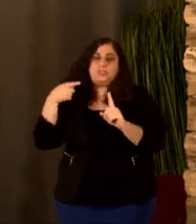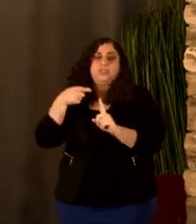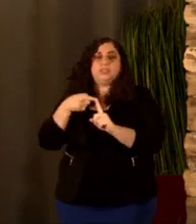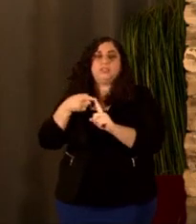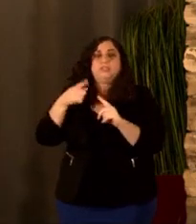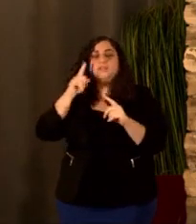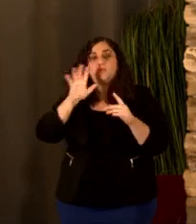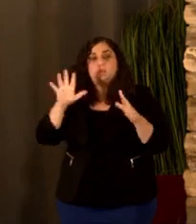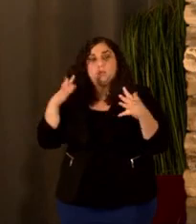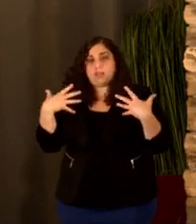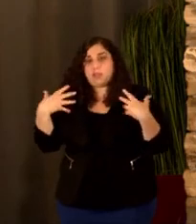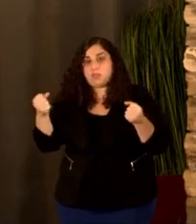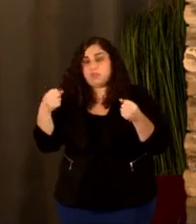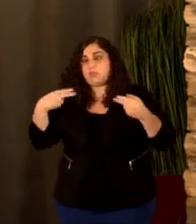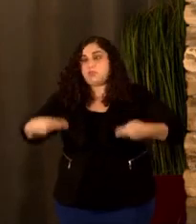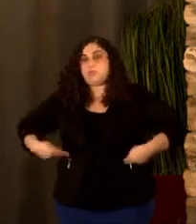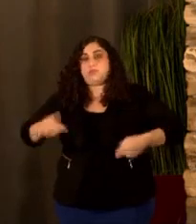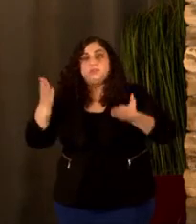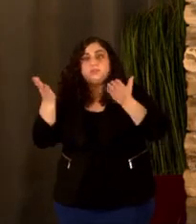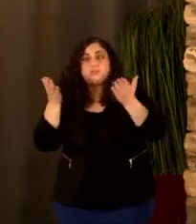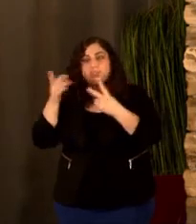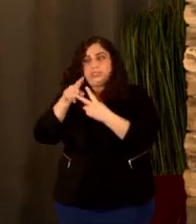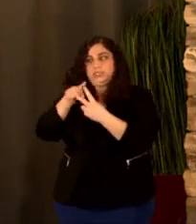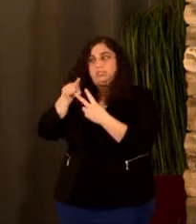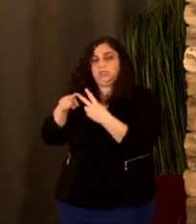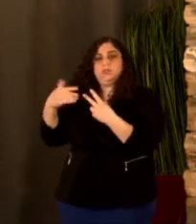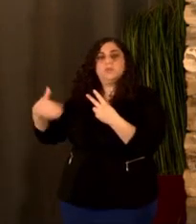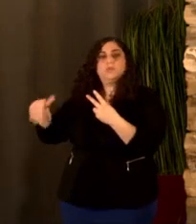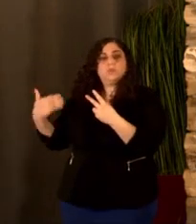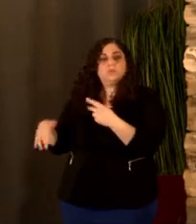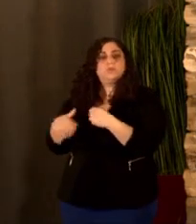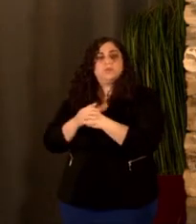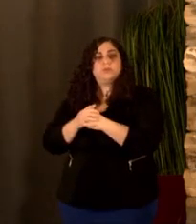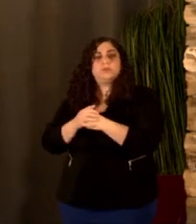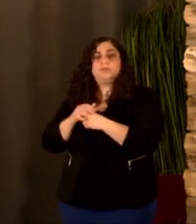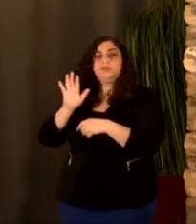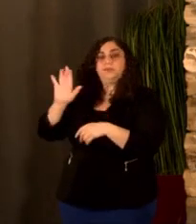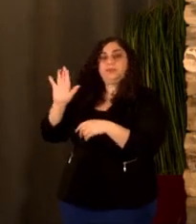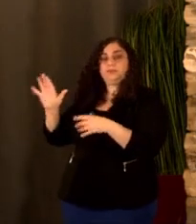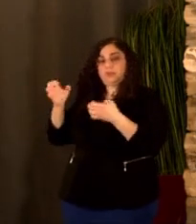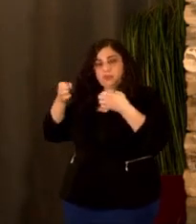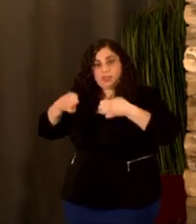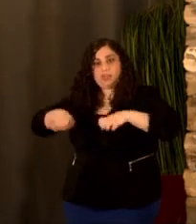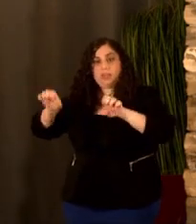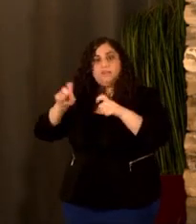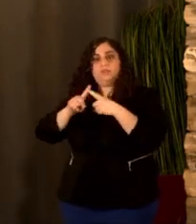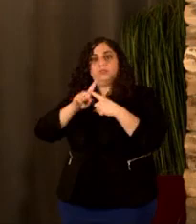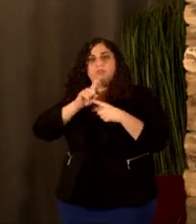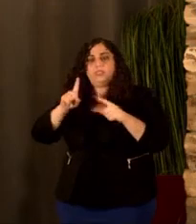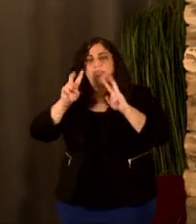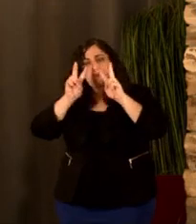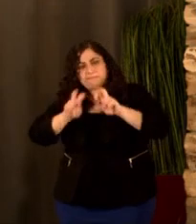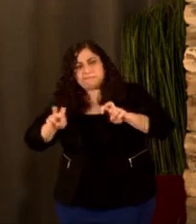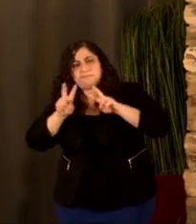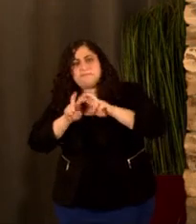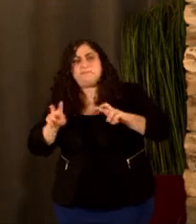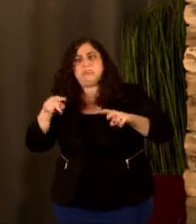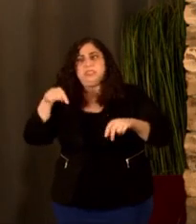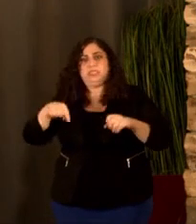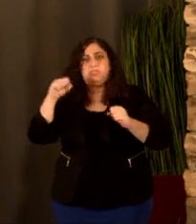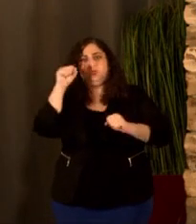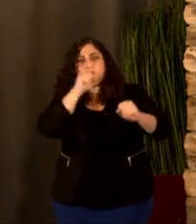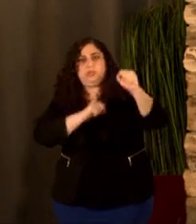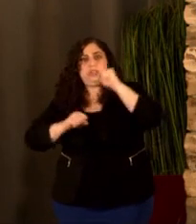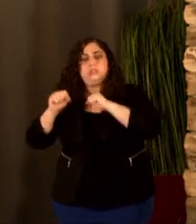Services. They, in their effort to really analyze this strategy, estimate that we